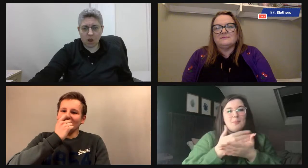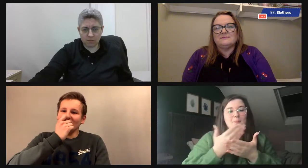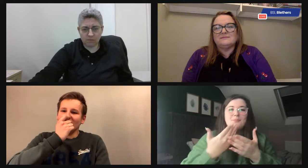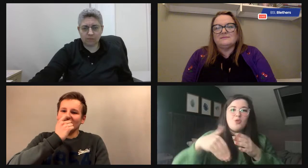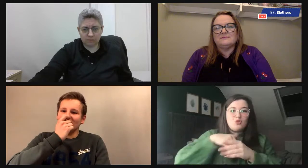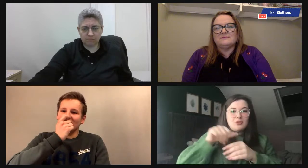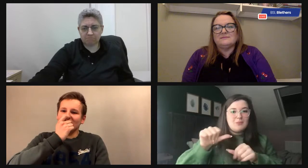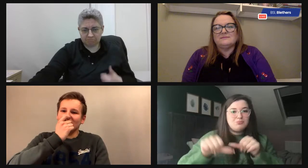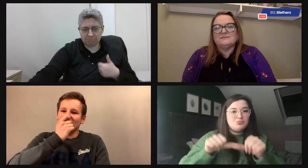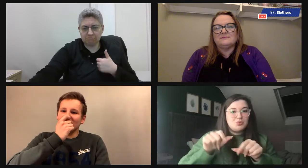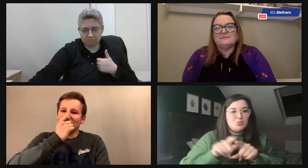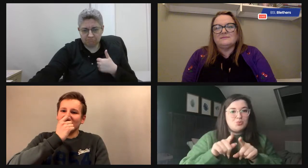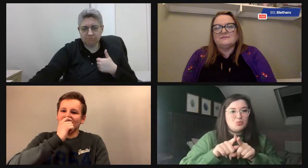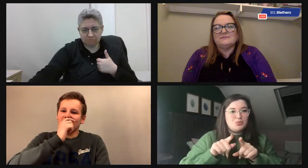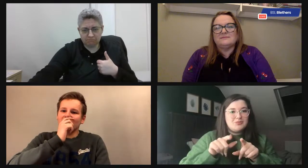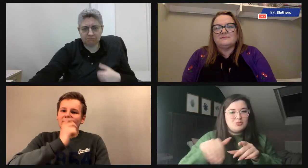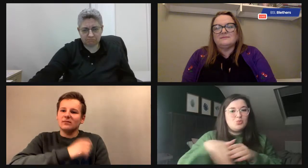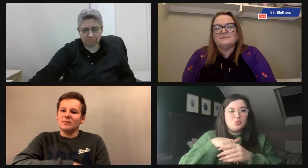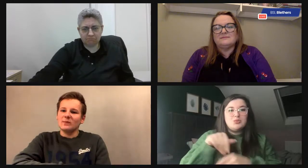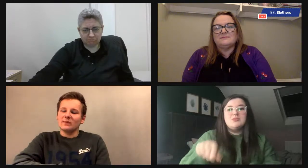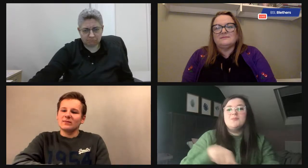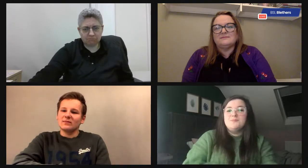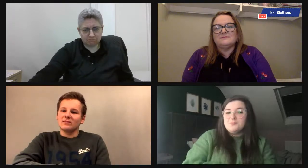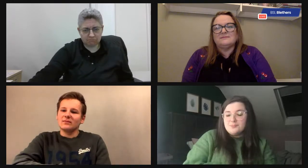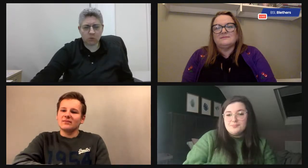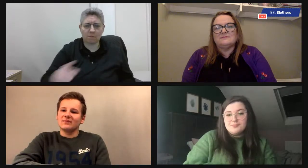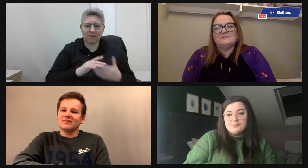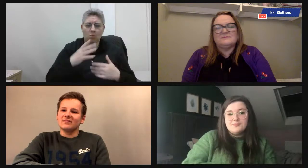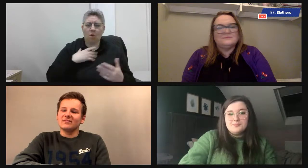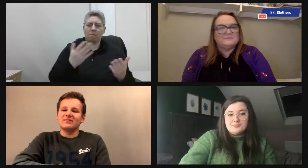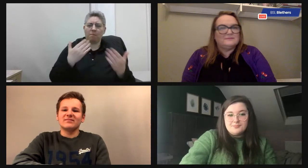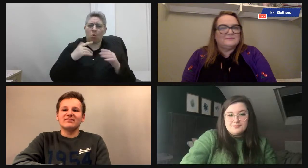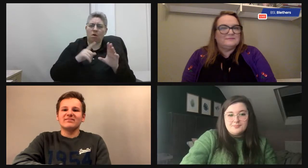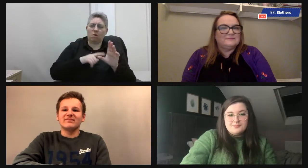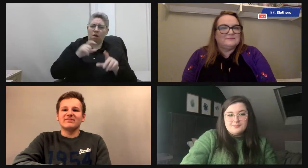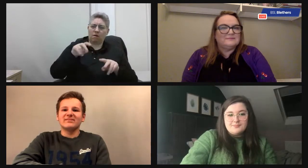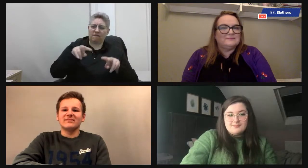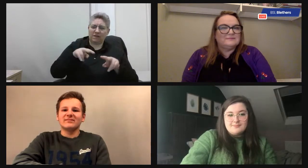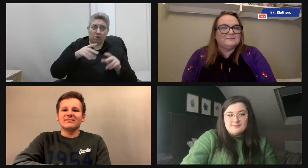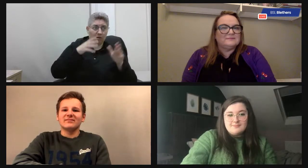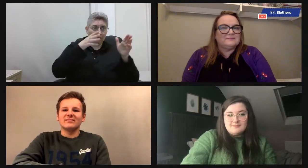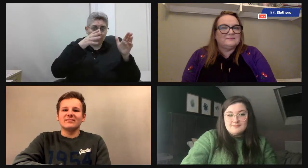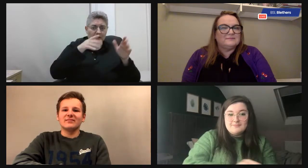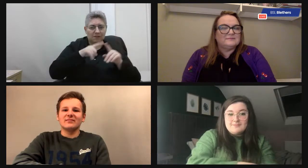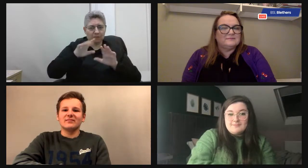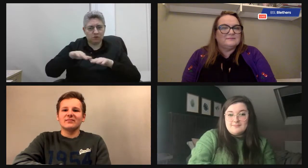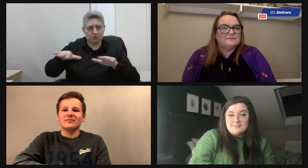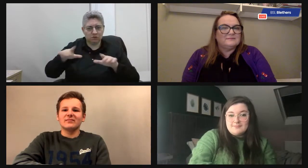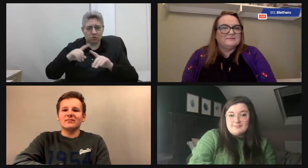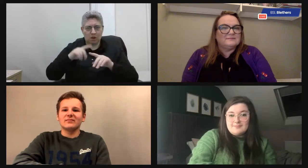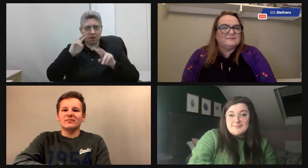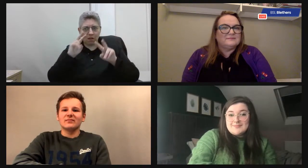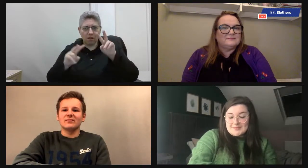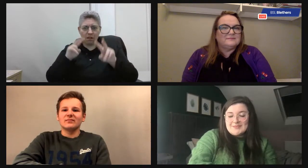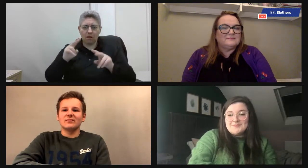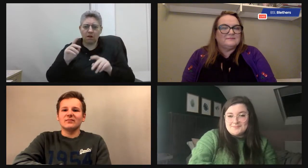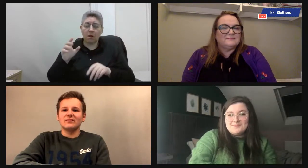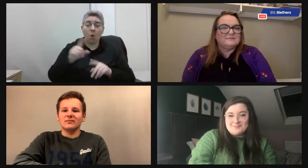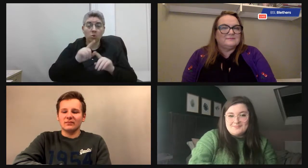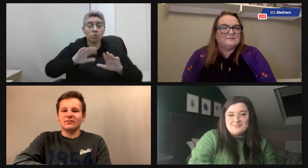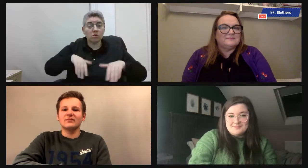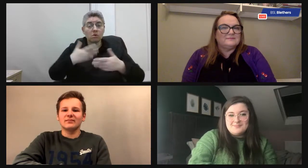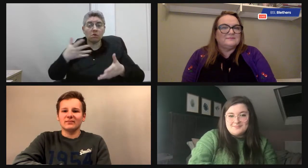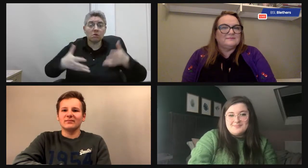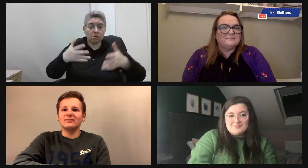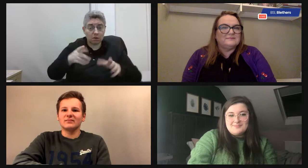And sometimes Okay. they're talking about issues that affect young people as well. So I would like to see us be more represented. So more young people